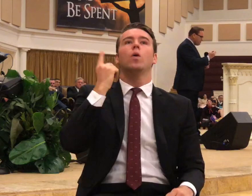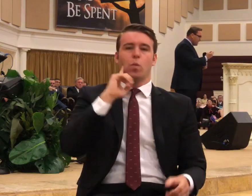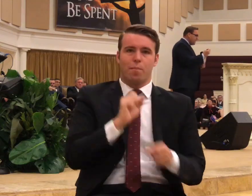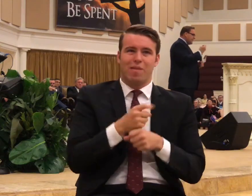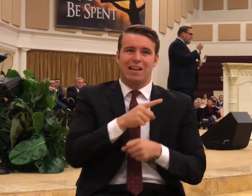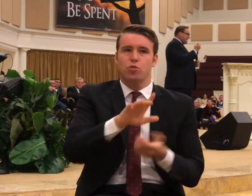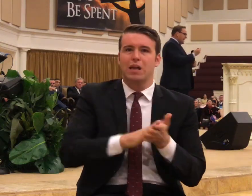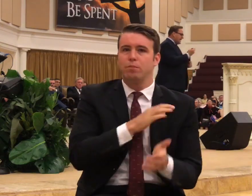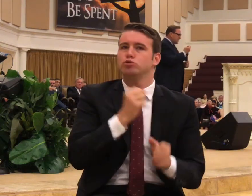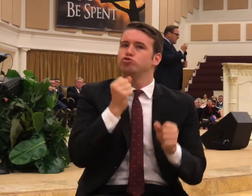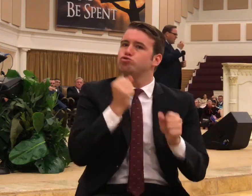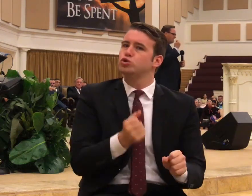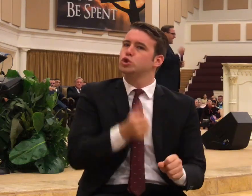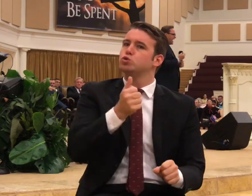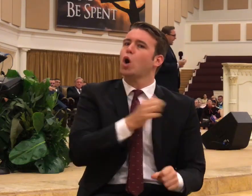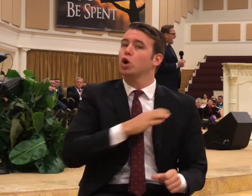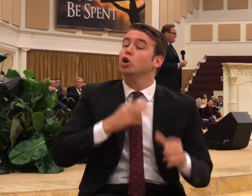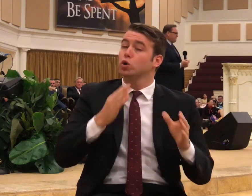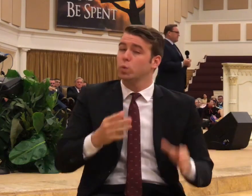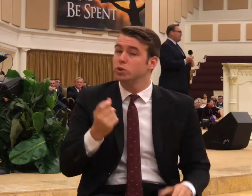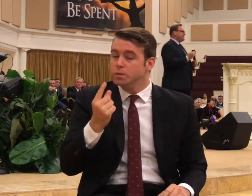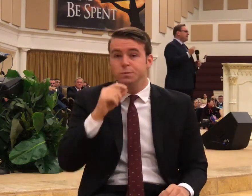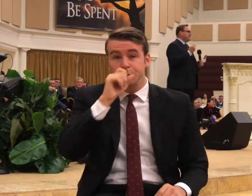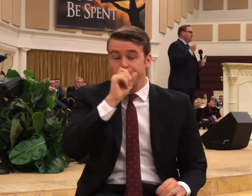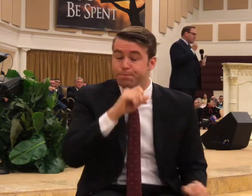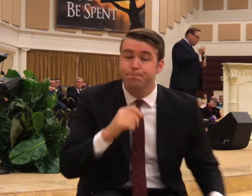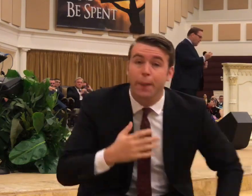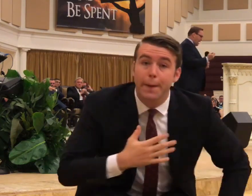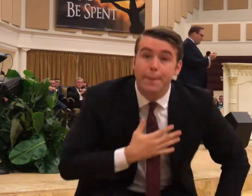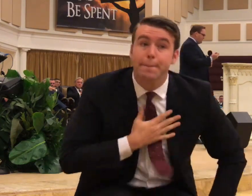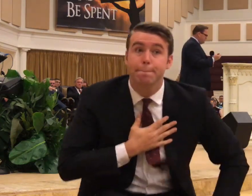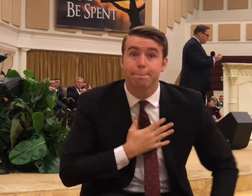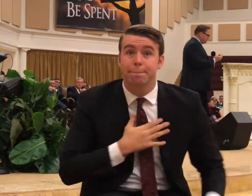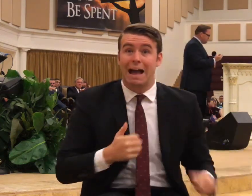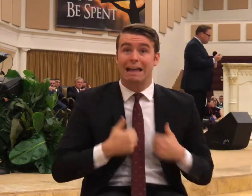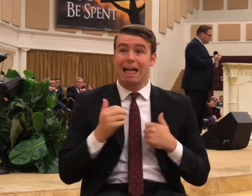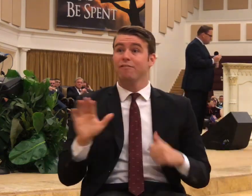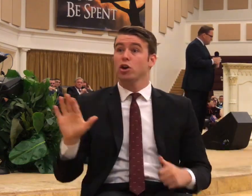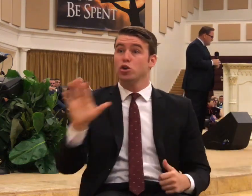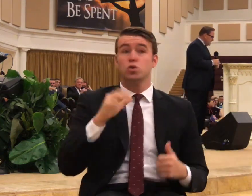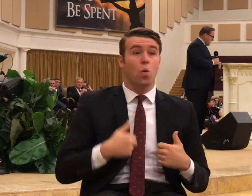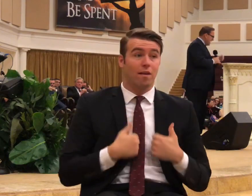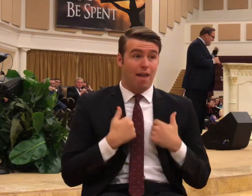stronger. In my life, in your life,